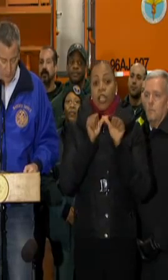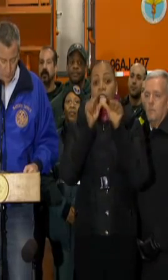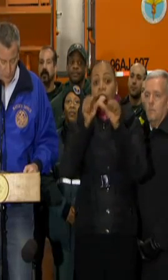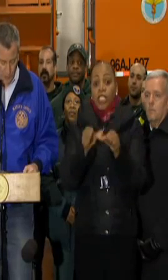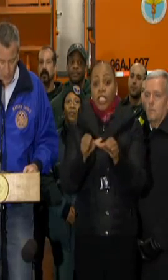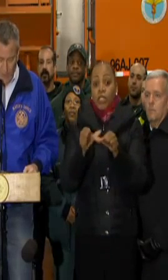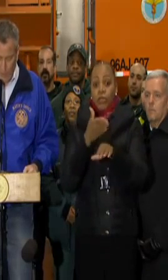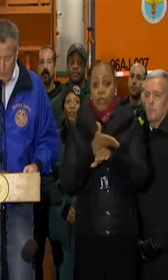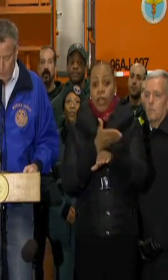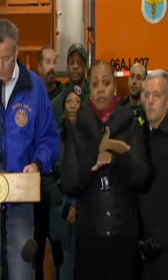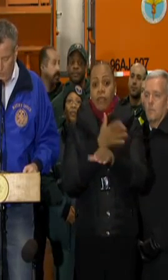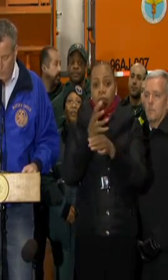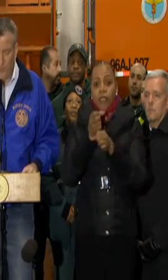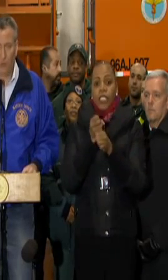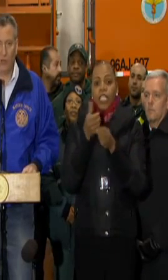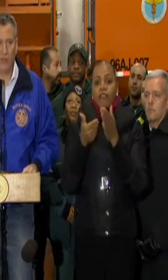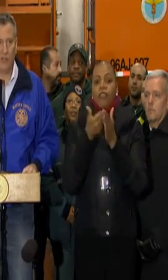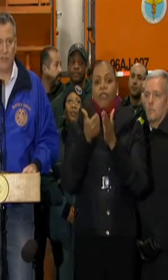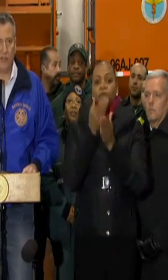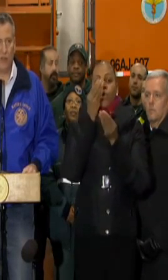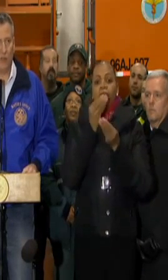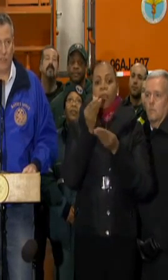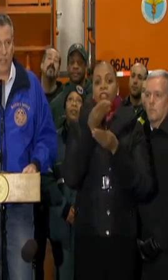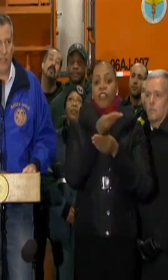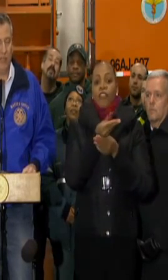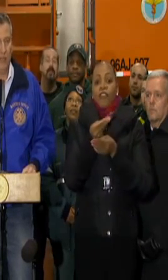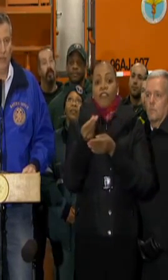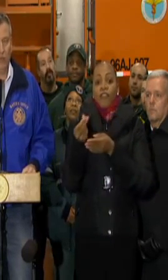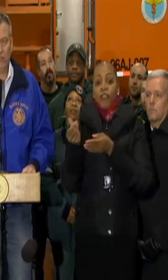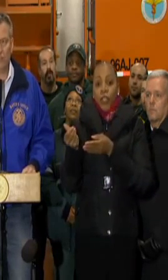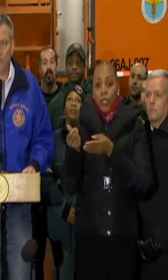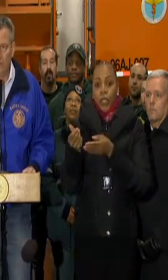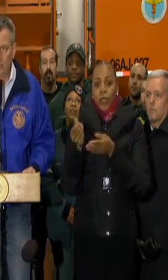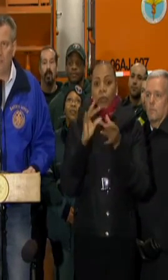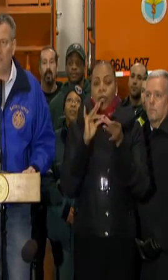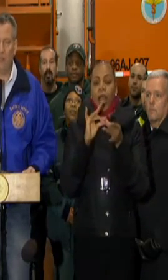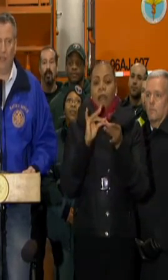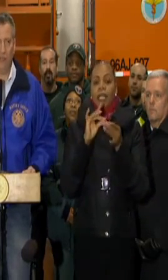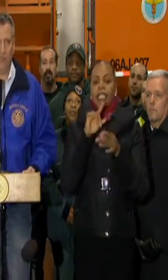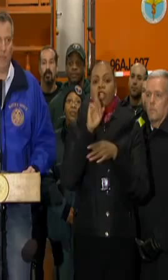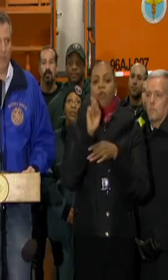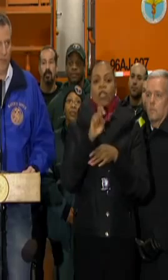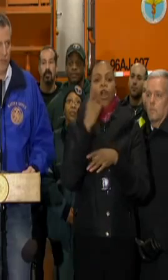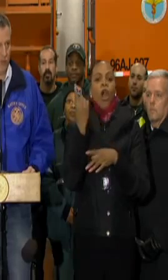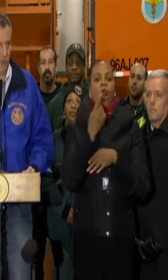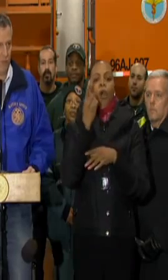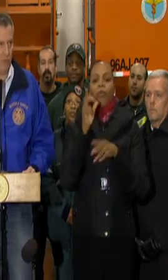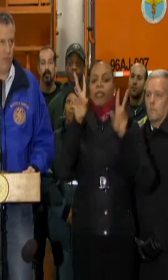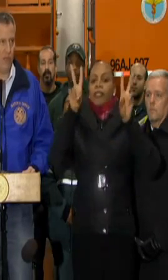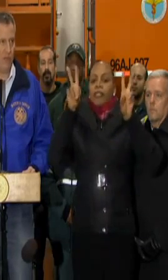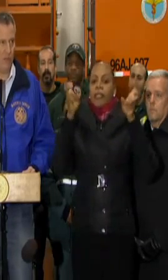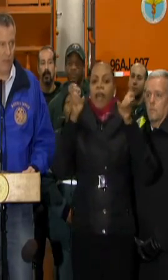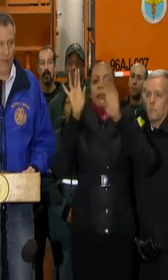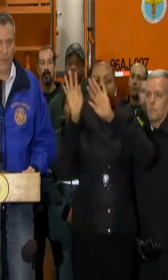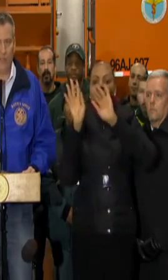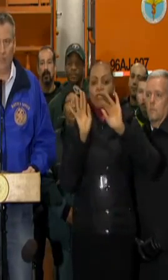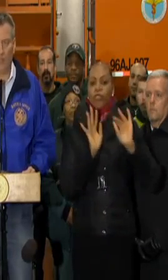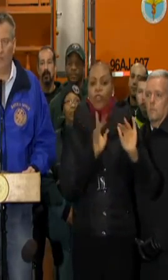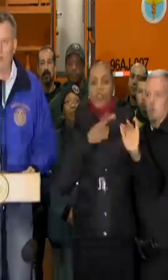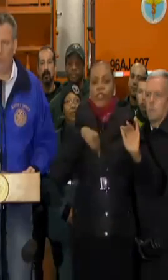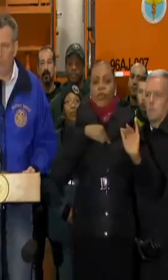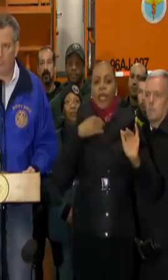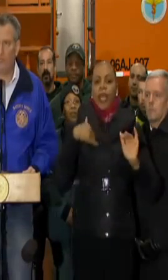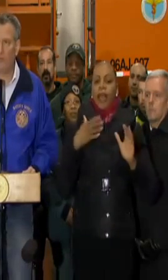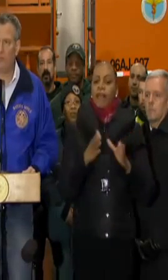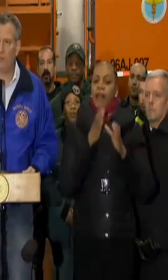information. And I'm going to say a few more things, and then we're going to take questions just on the topic of the storm. We have a lot we need to